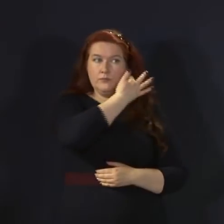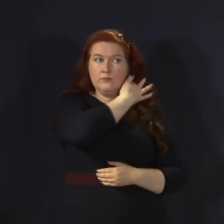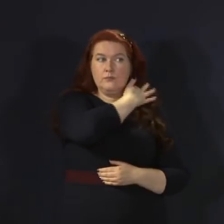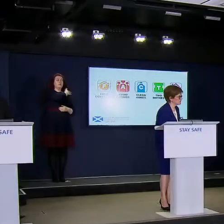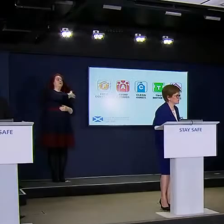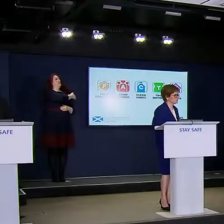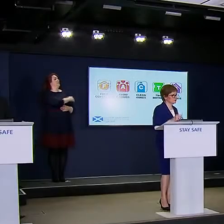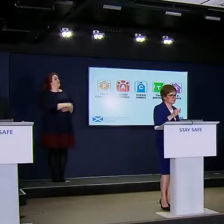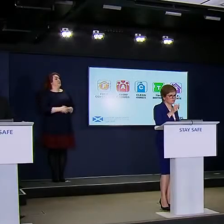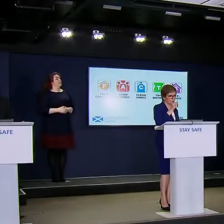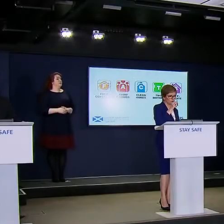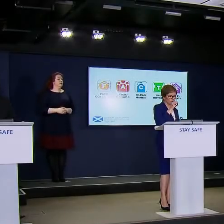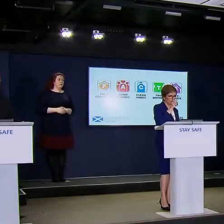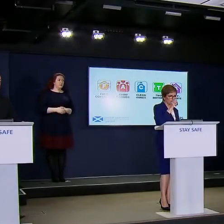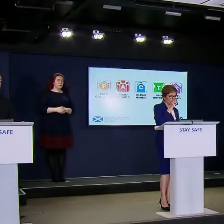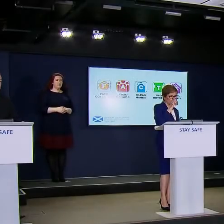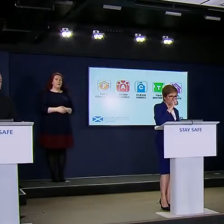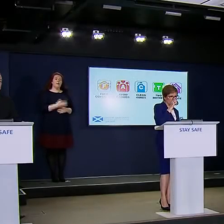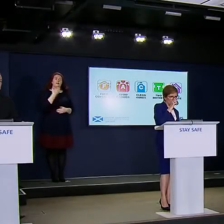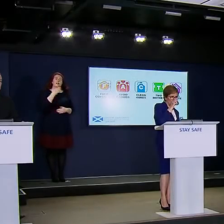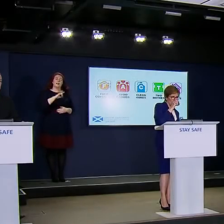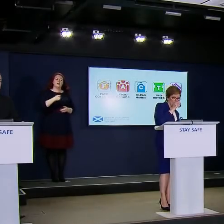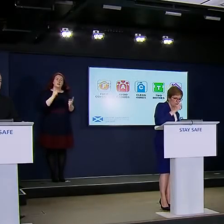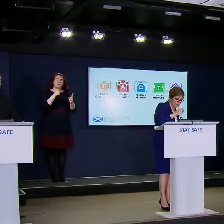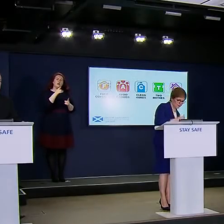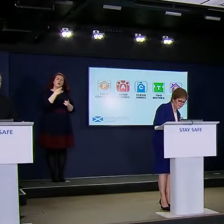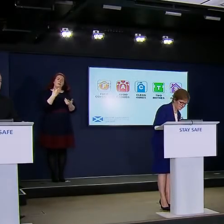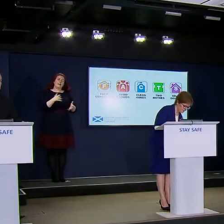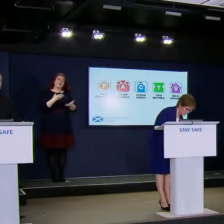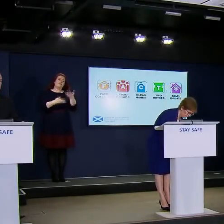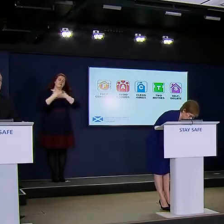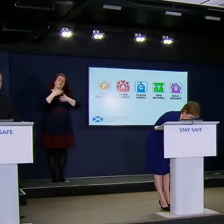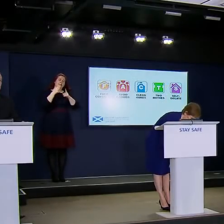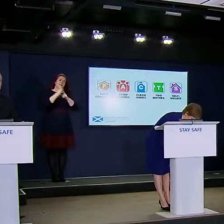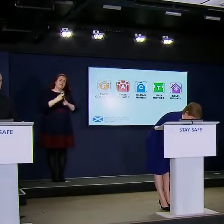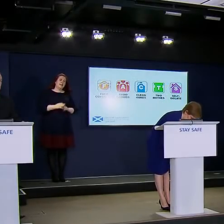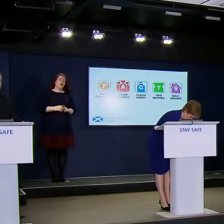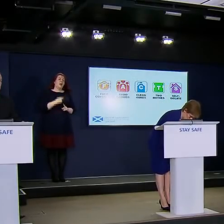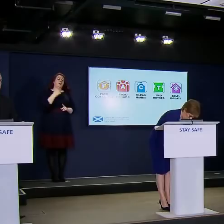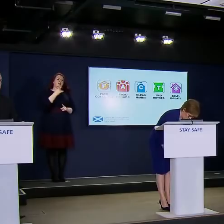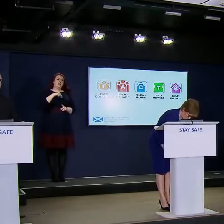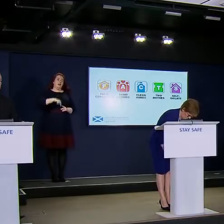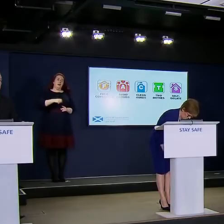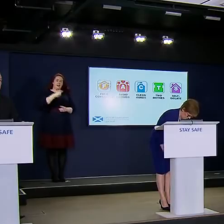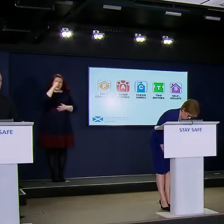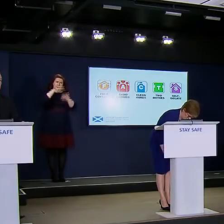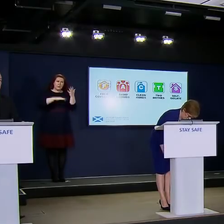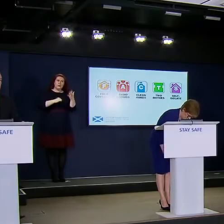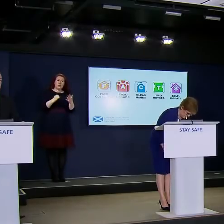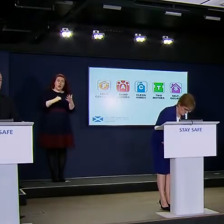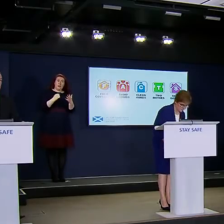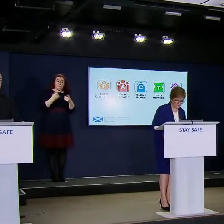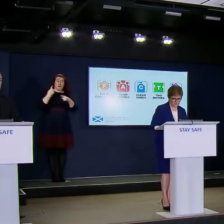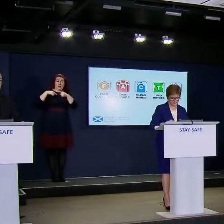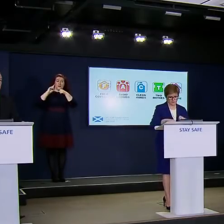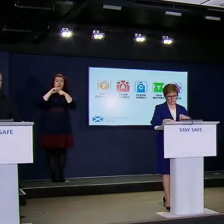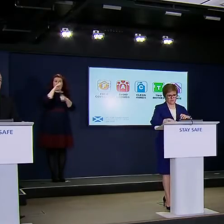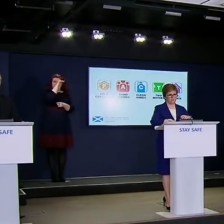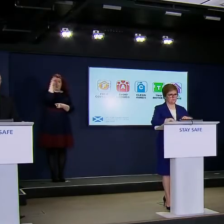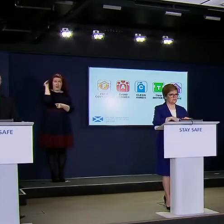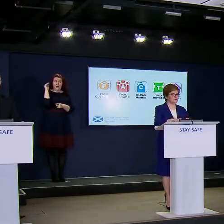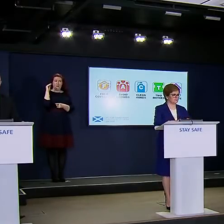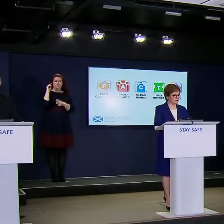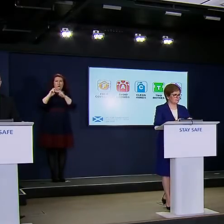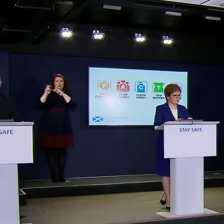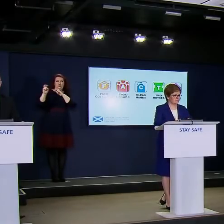Thanks, First Minister. You've spoken in quite a lot of detail in the past about the experience in Scotland last summer with travel,